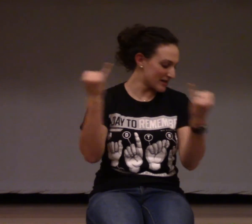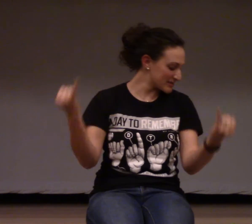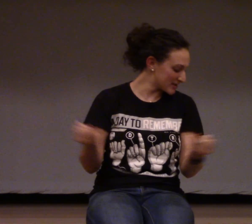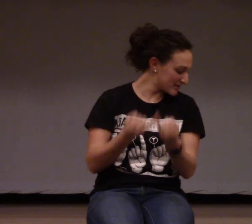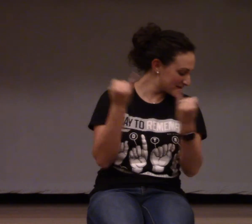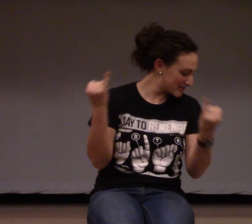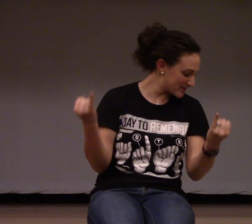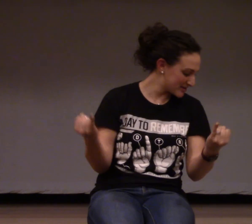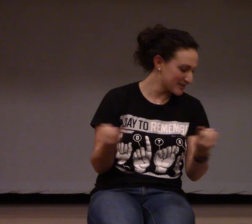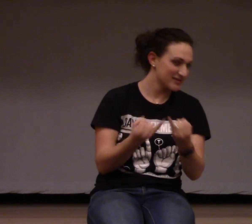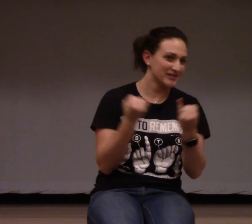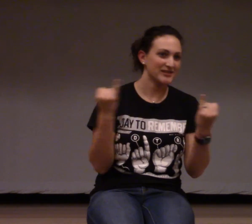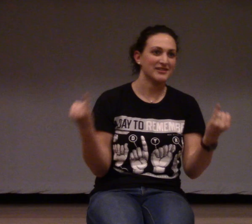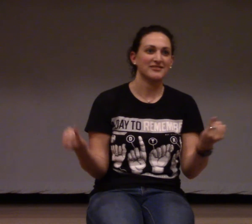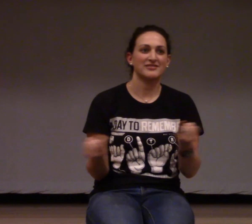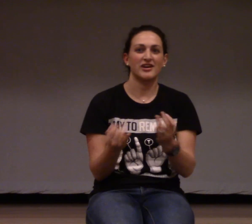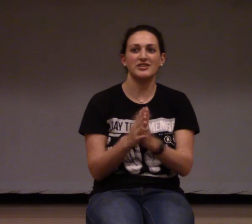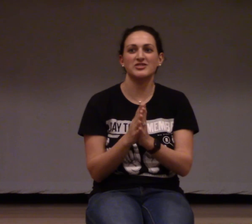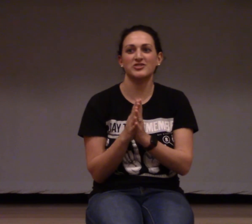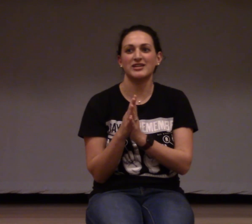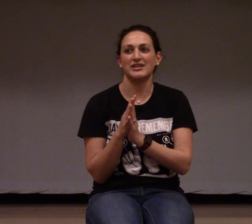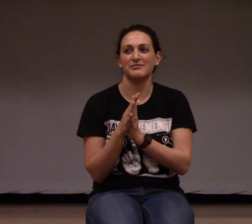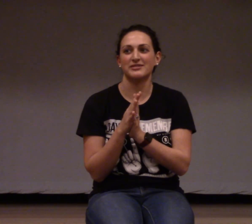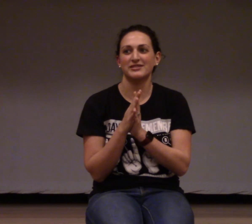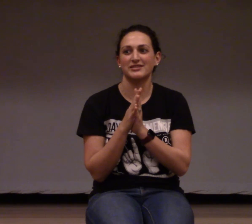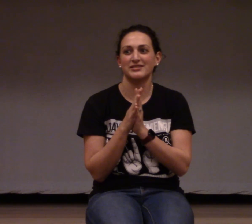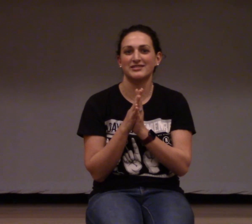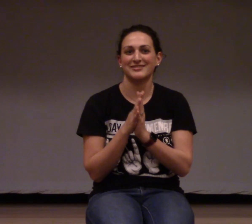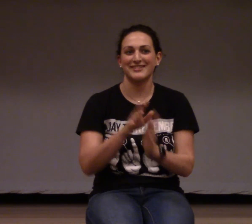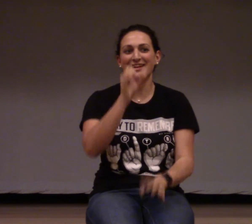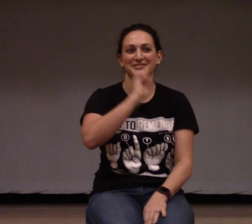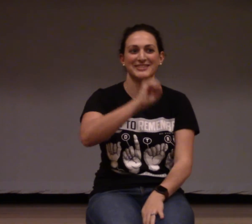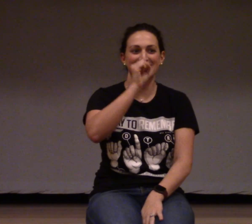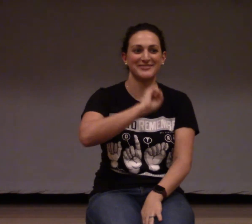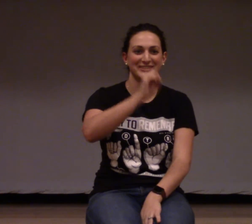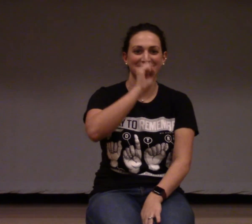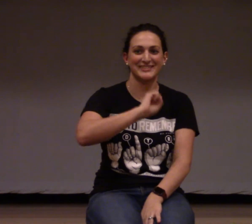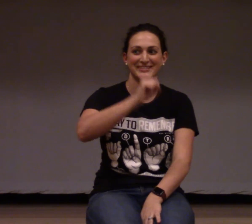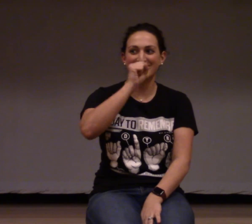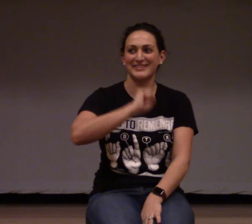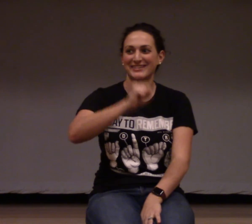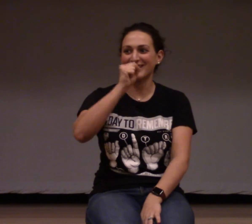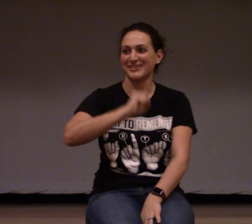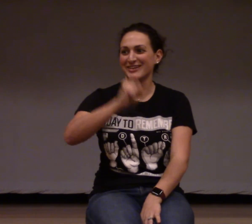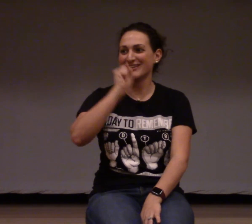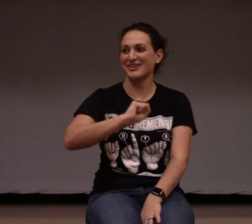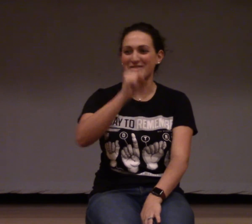Pasta. Ice cream. That was an easy one. I think you're licking the cone.